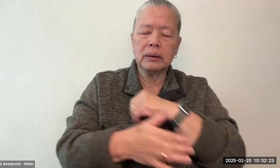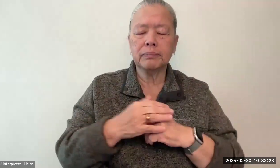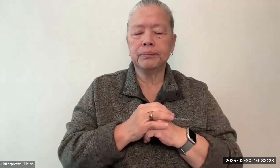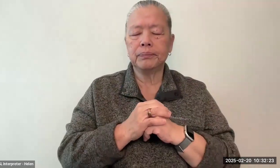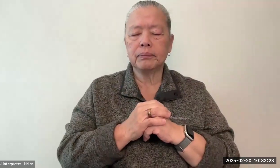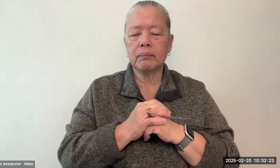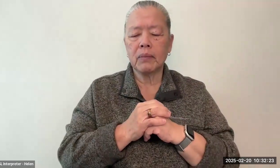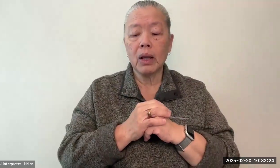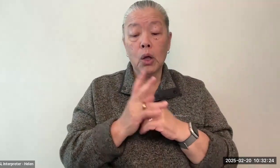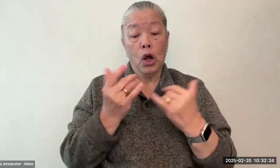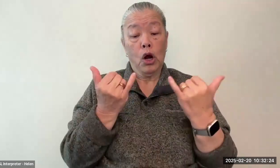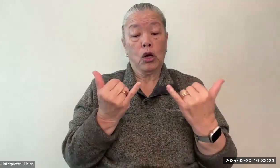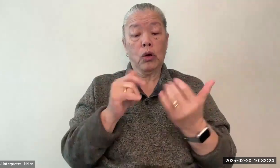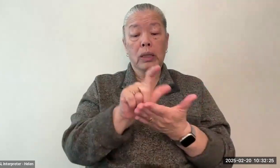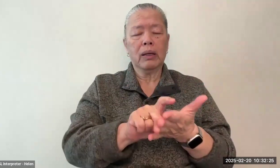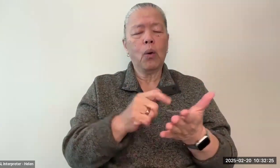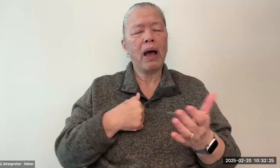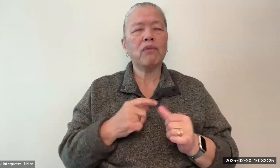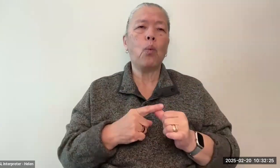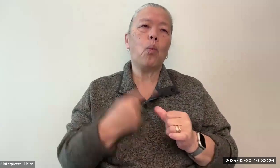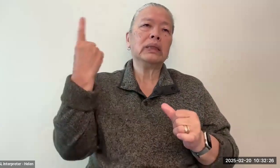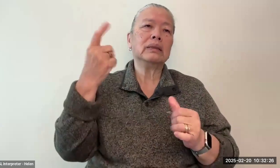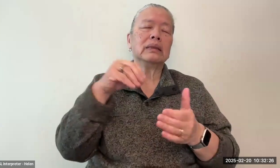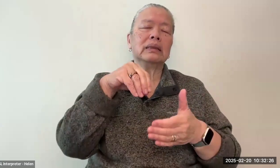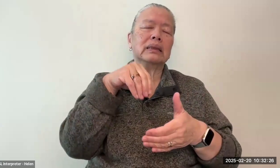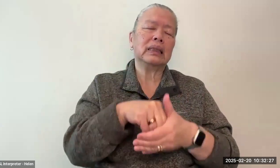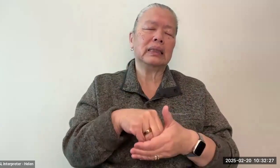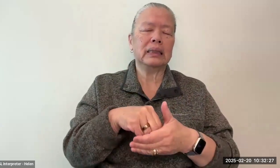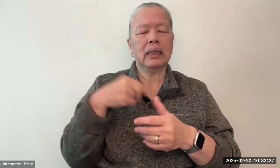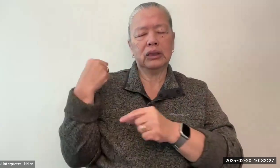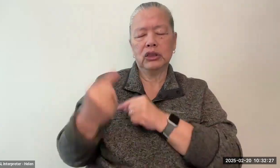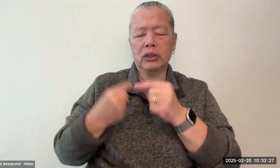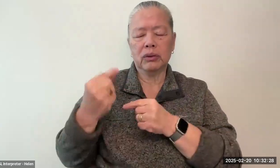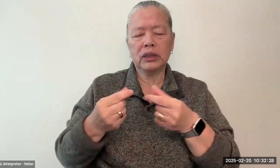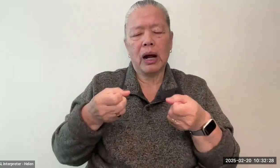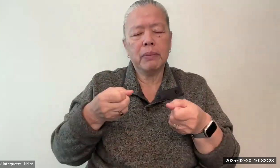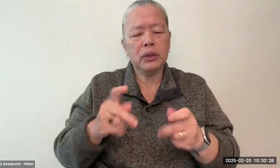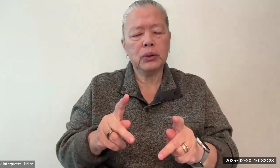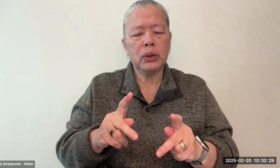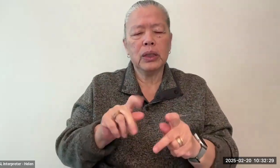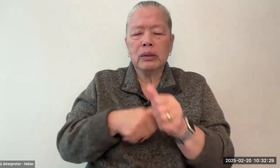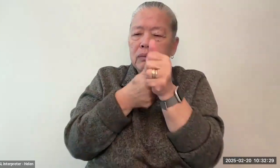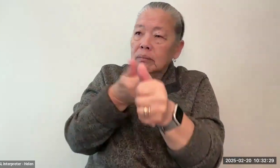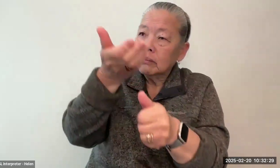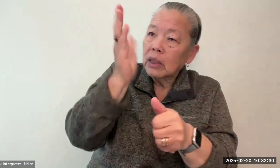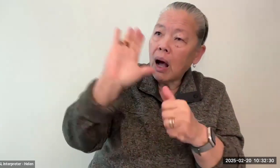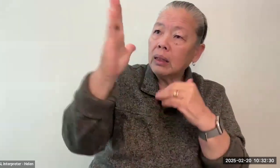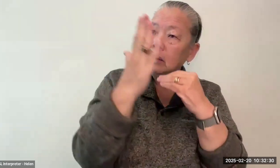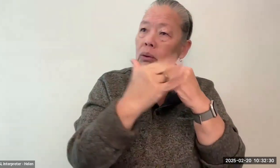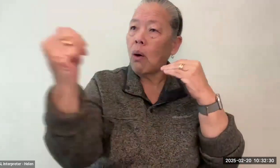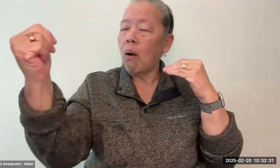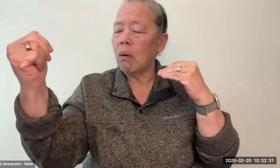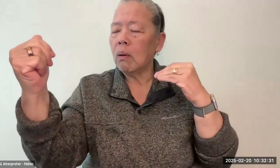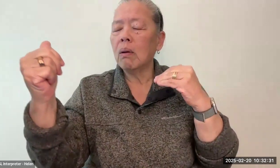we have a once-in-a-generation opportunity to live into what God has been calling us to as a church for a